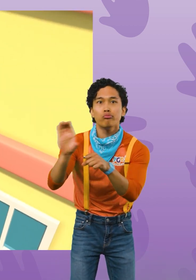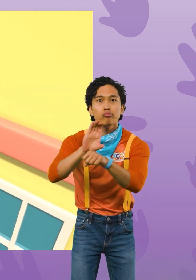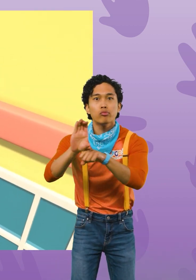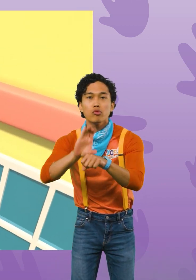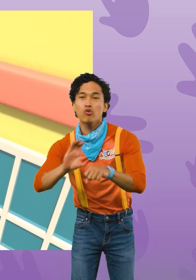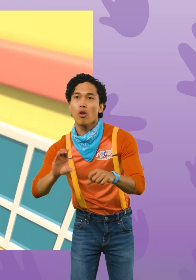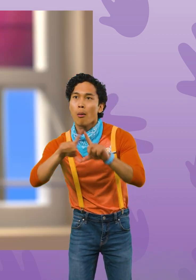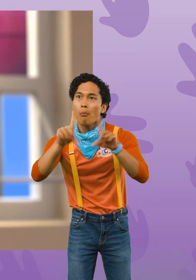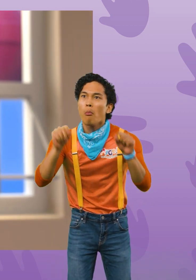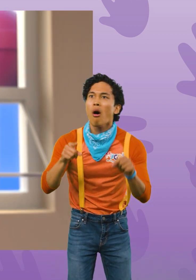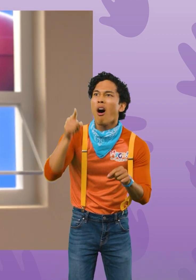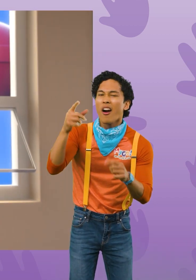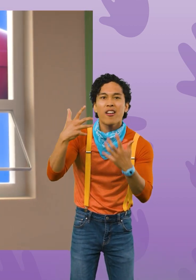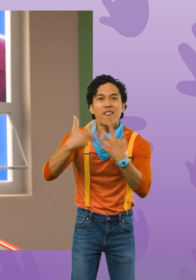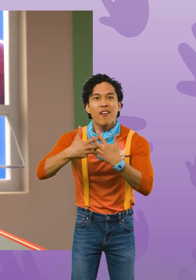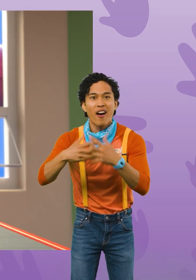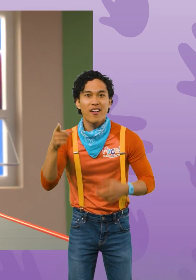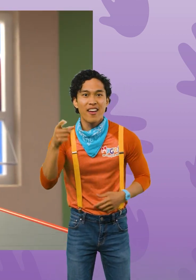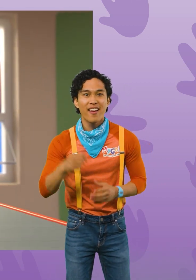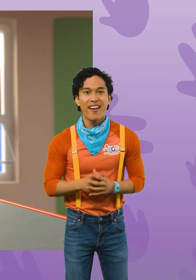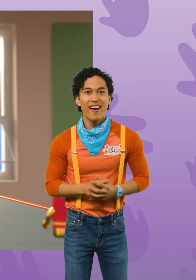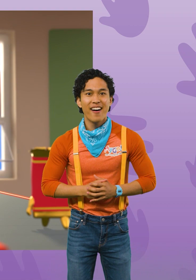in the chocolate factory.